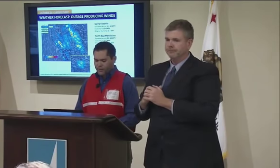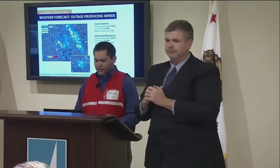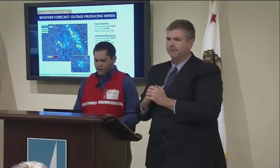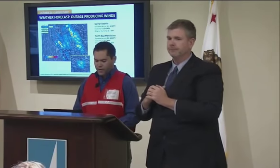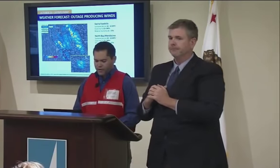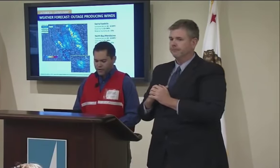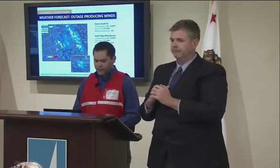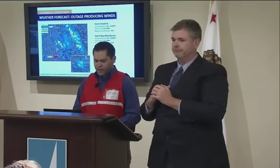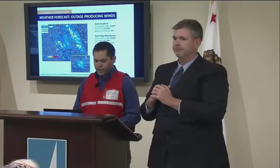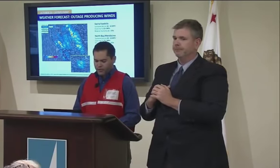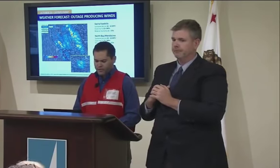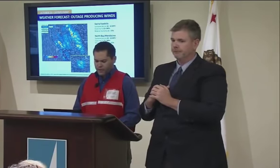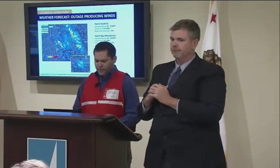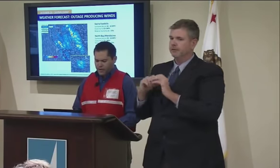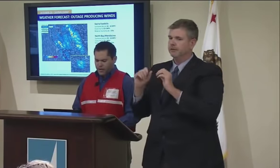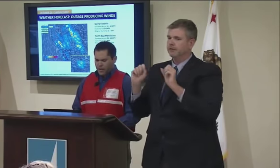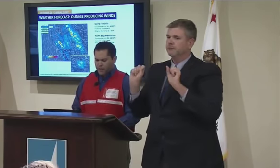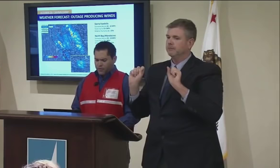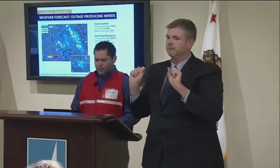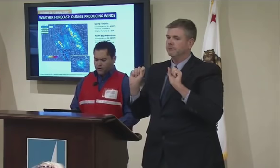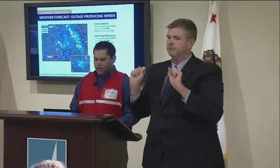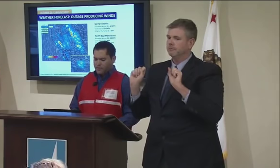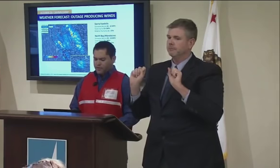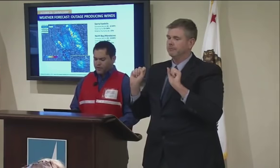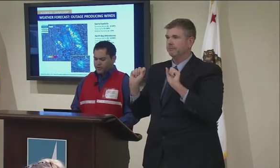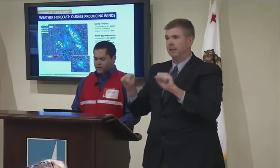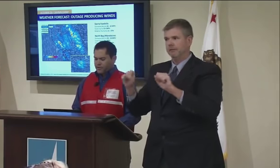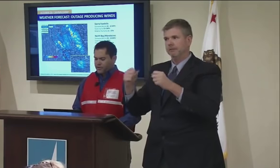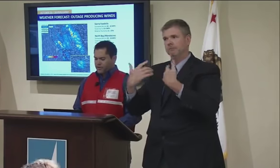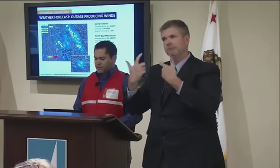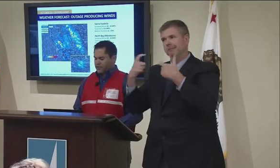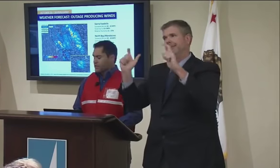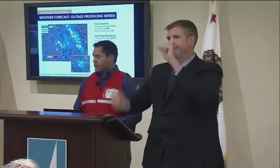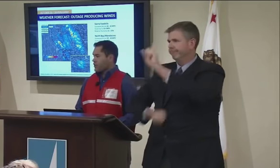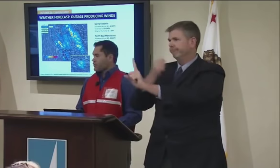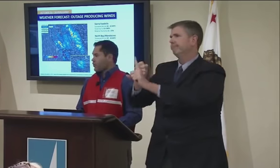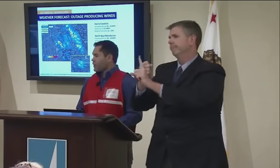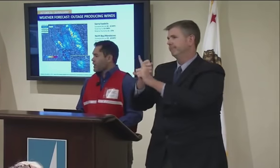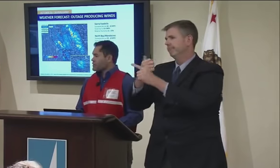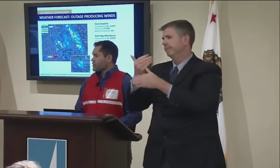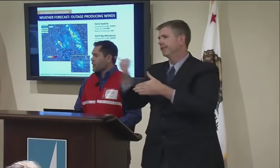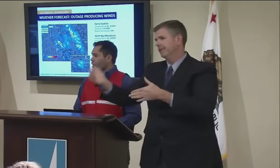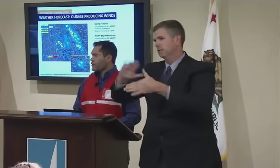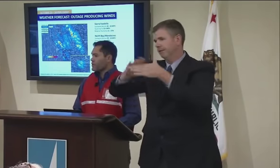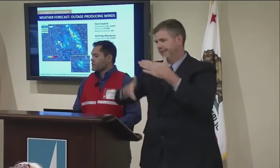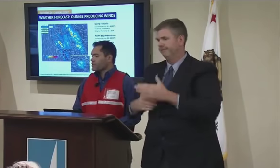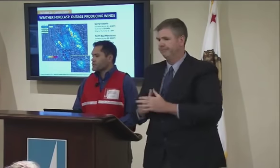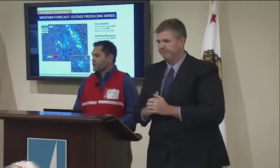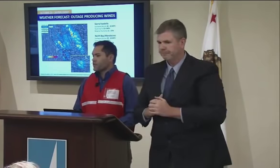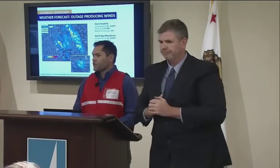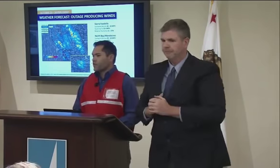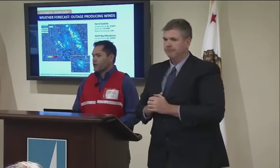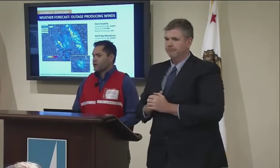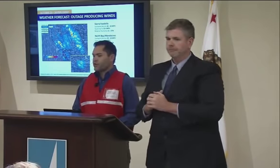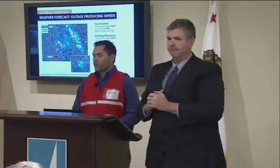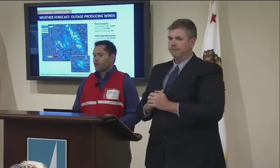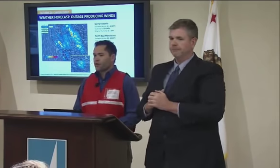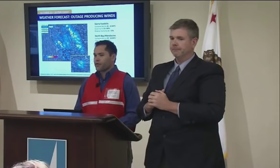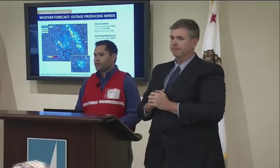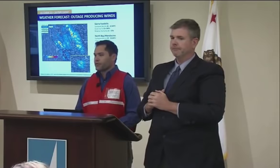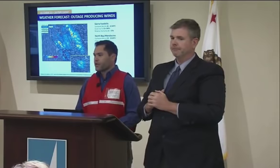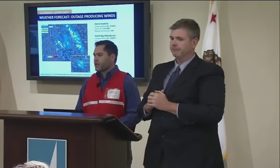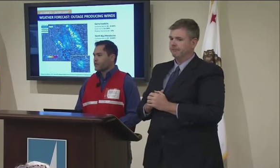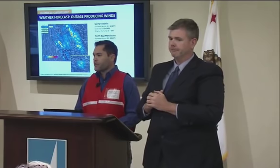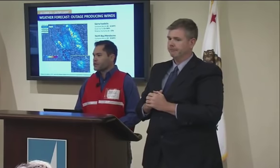significant event this weekend. NorthOps Predictive Services is already forecasting high risk of significant fires